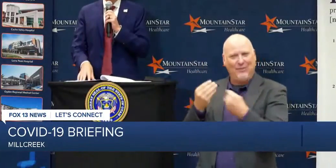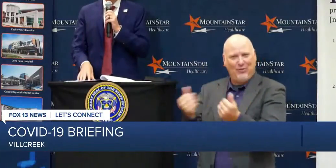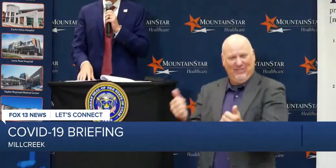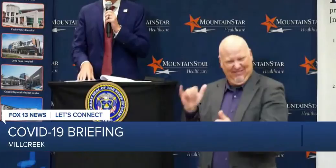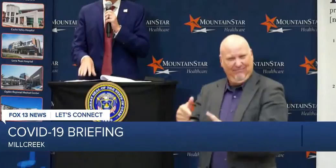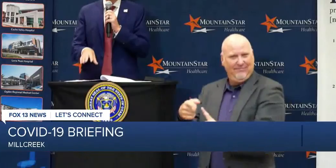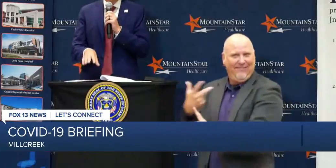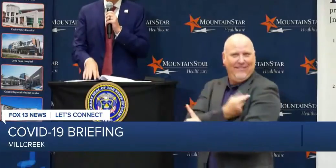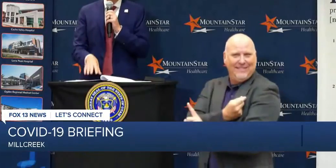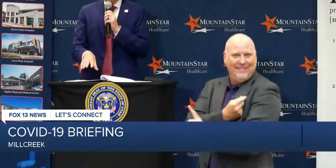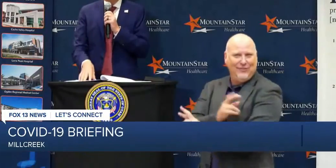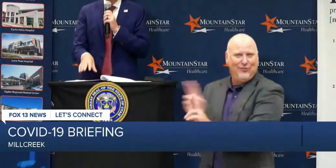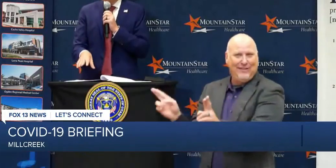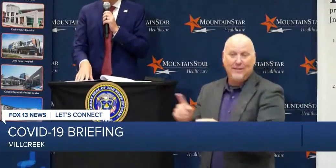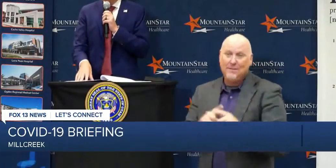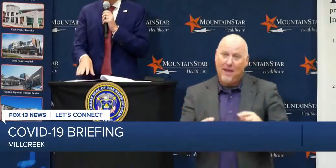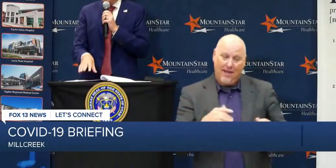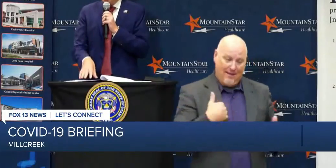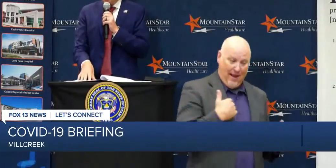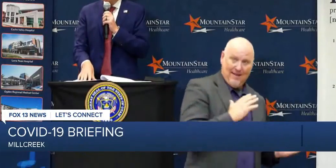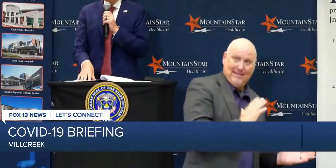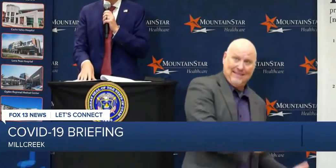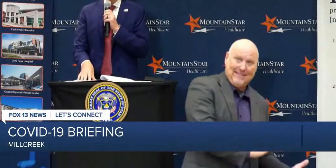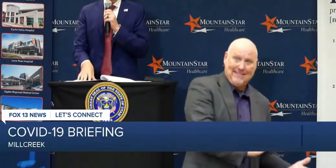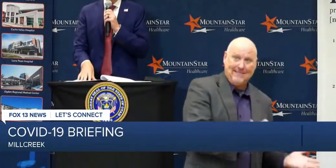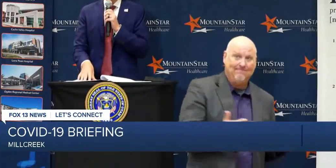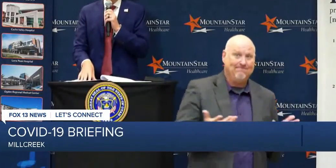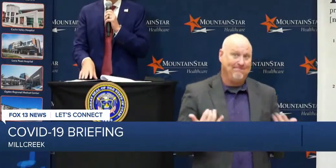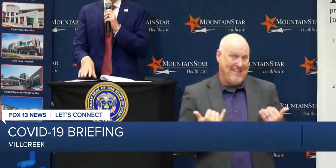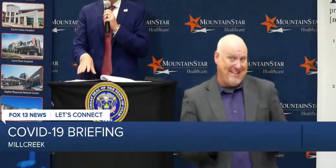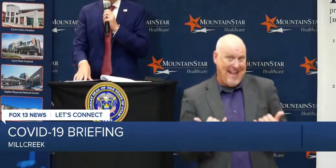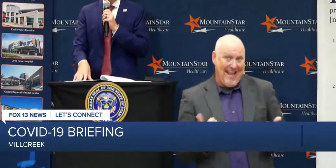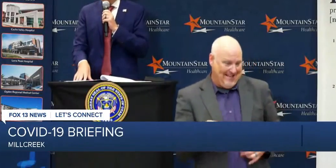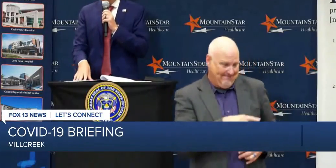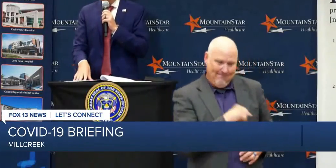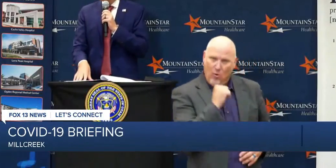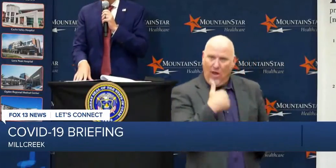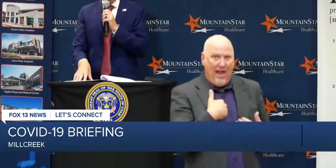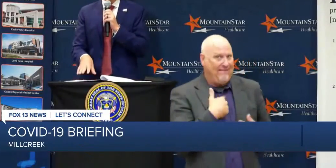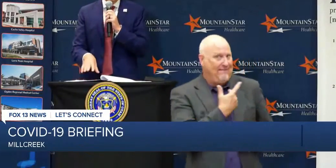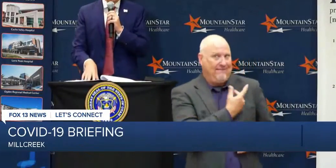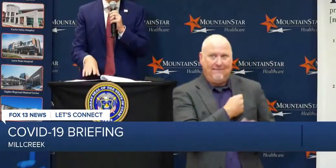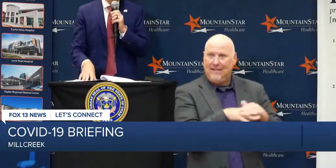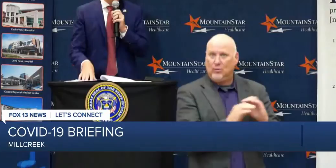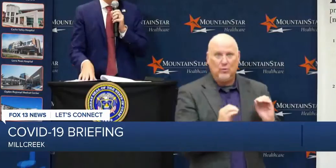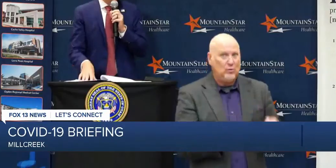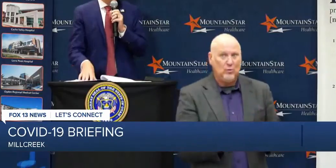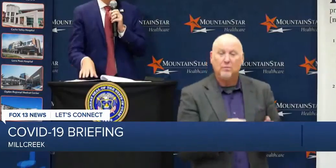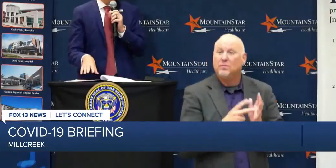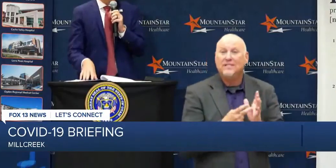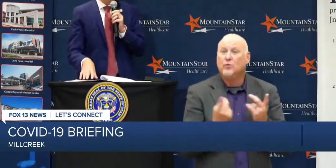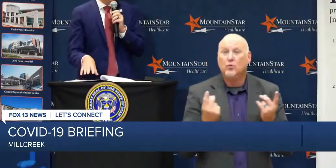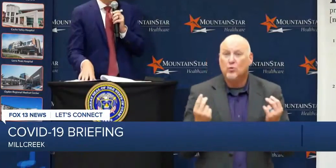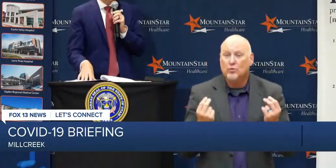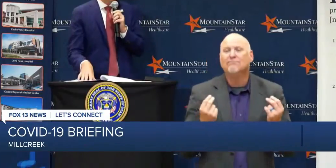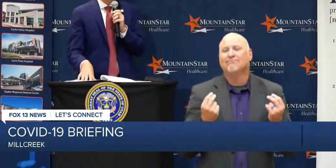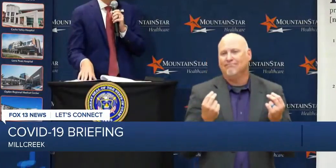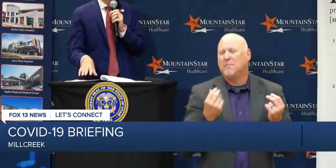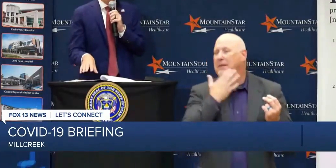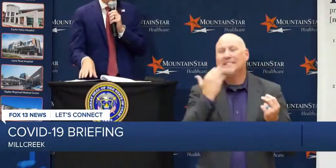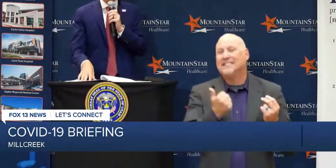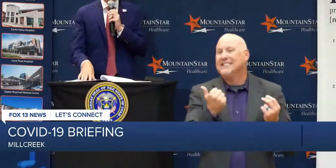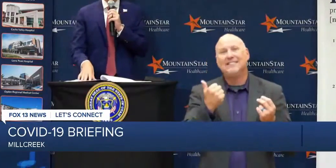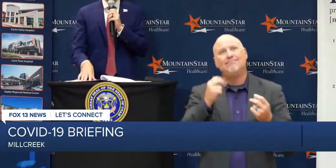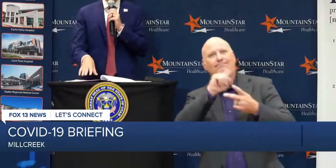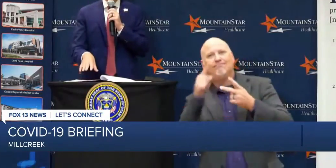quality masks are the next best thing that we have to a vaccination. So if you can't get a vaccination, we encourage everyone